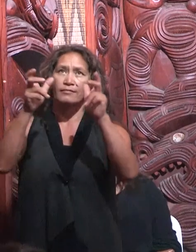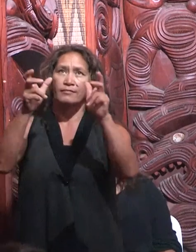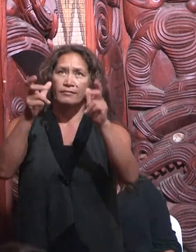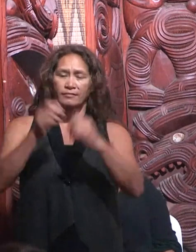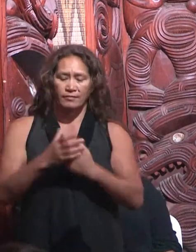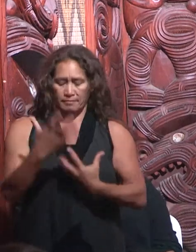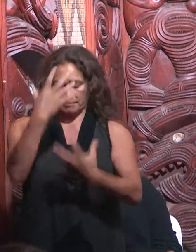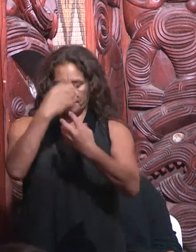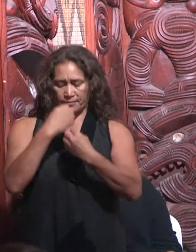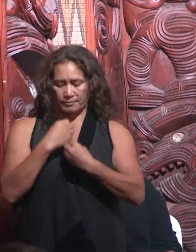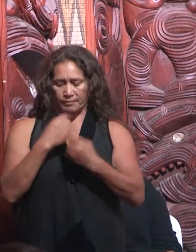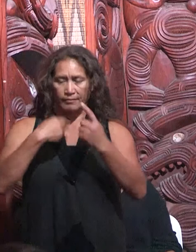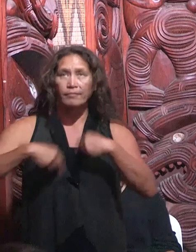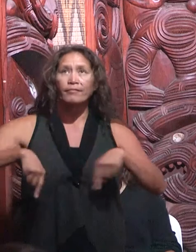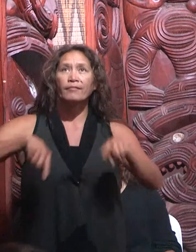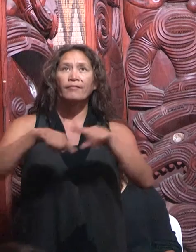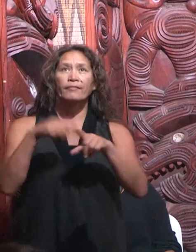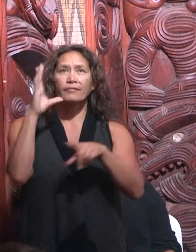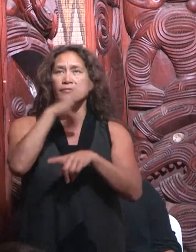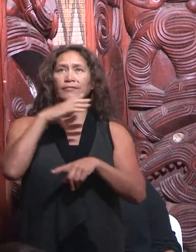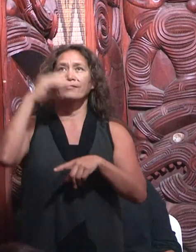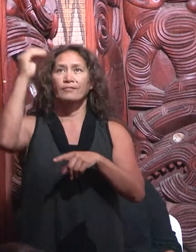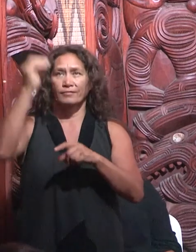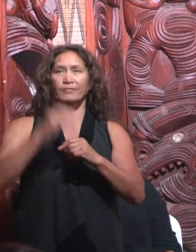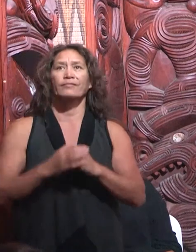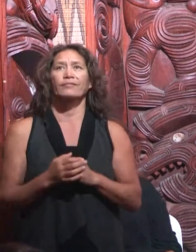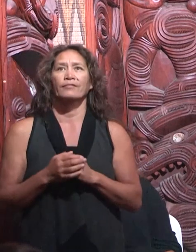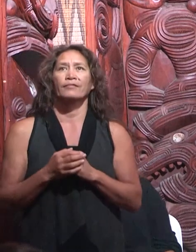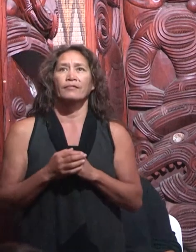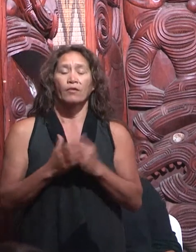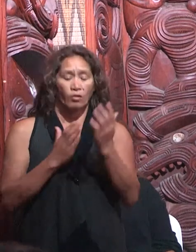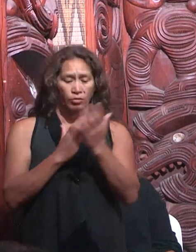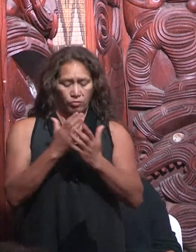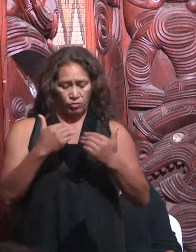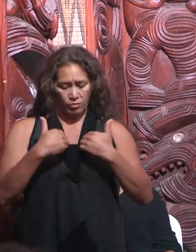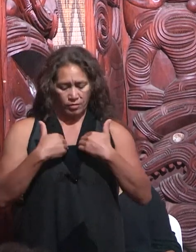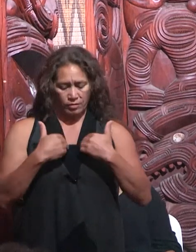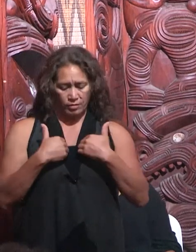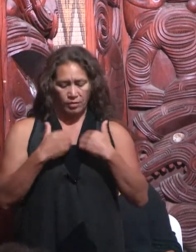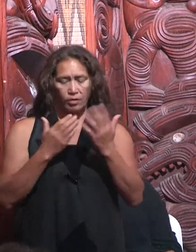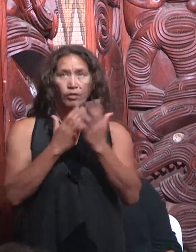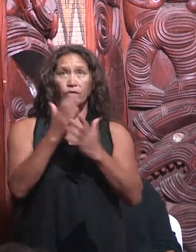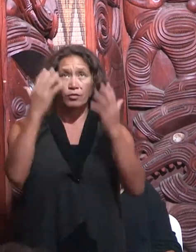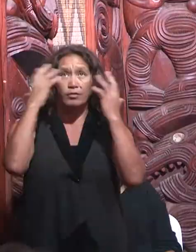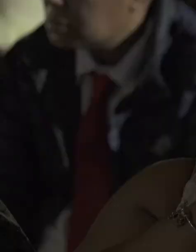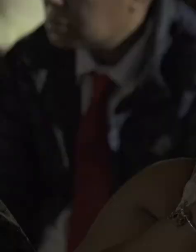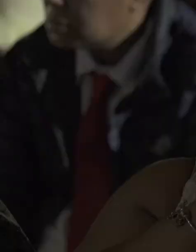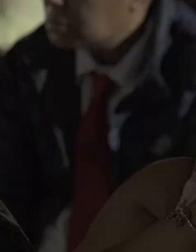Anā ngā ngaru e huka a huka, e whati mai ana te makawe o hine